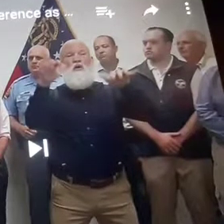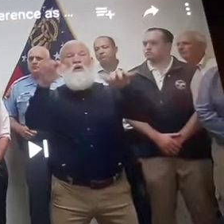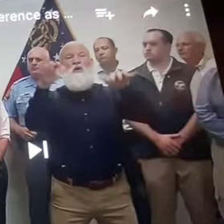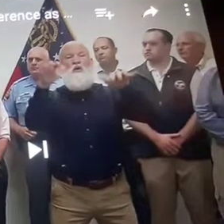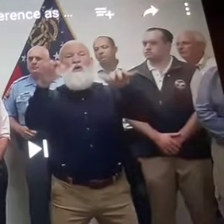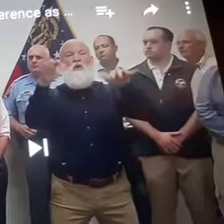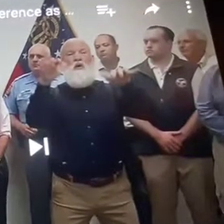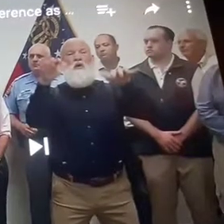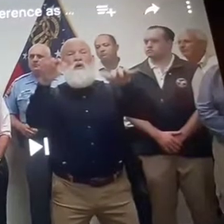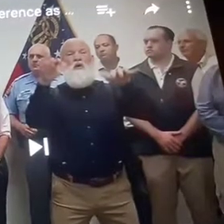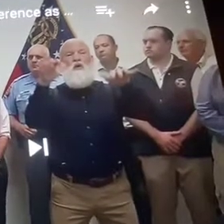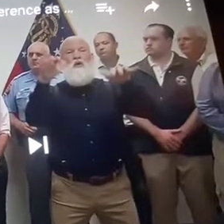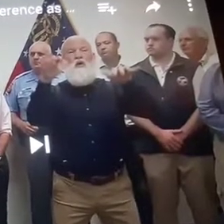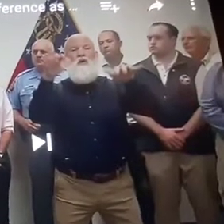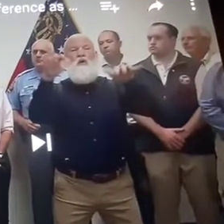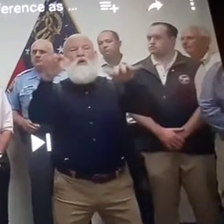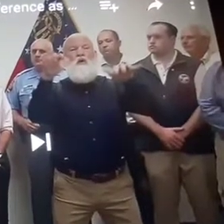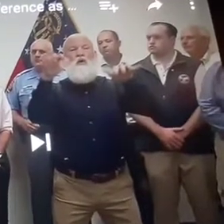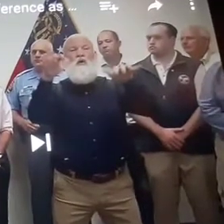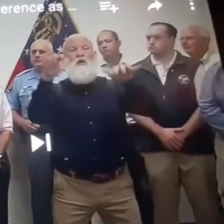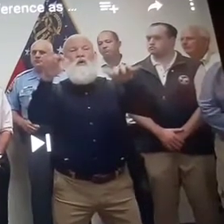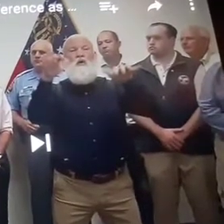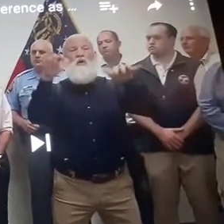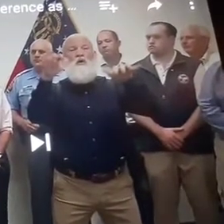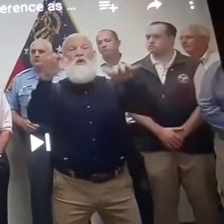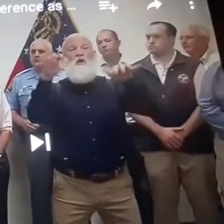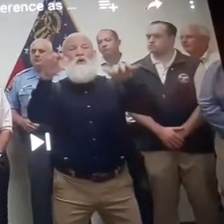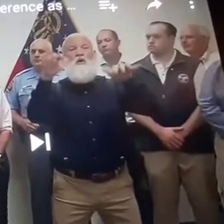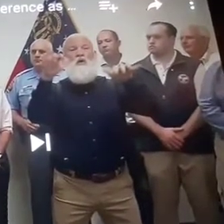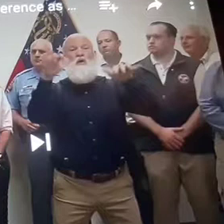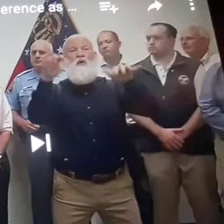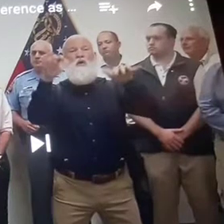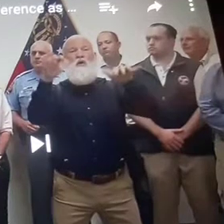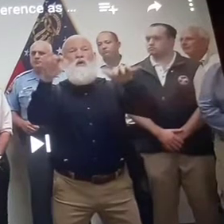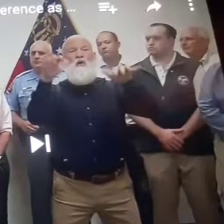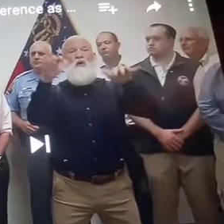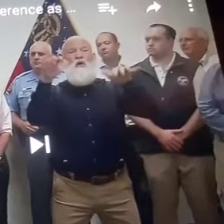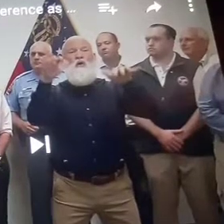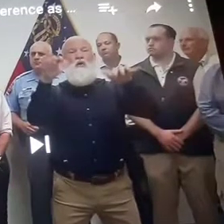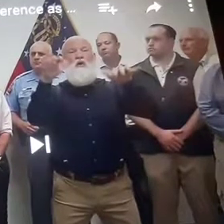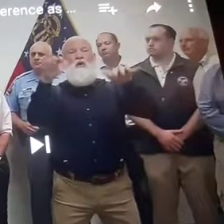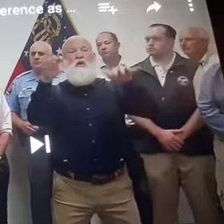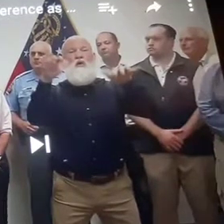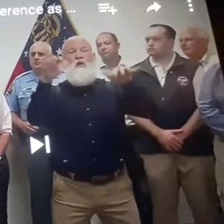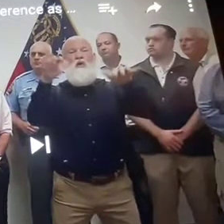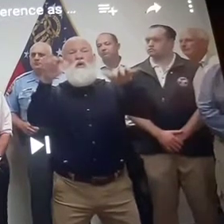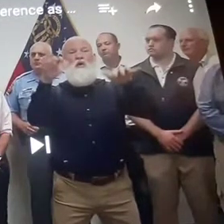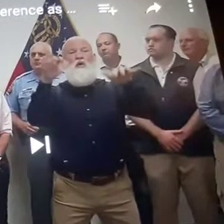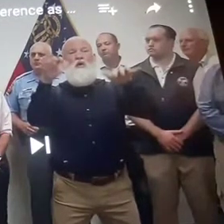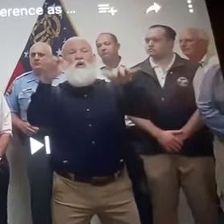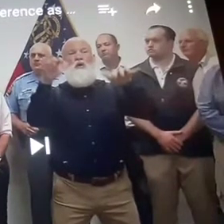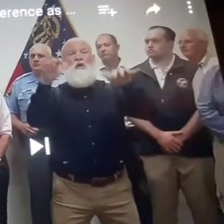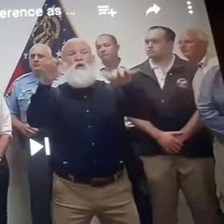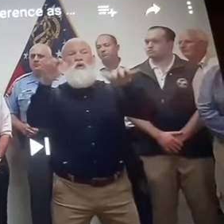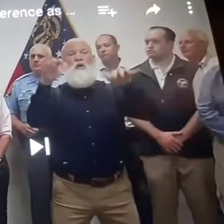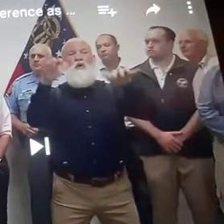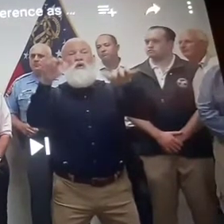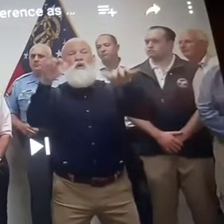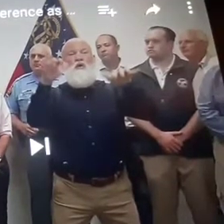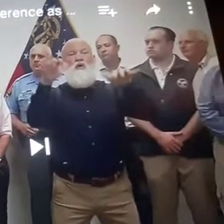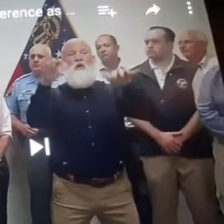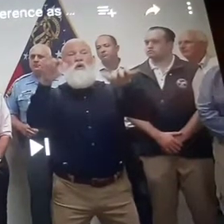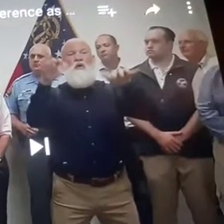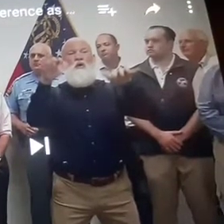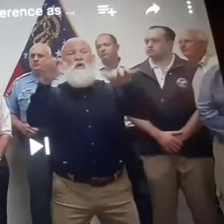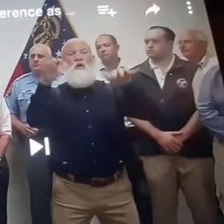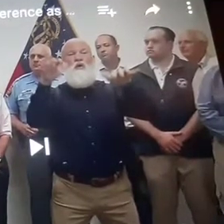are subject and susceptible to his lies, deception, and just basically to greed, pride,